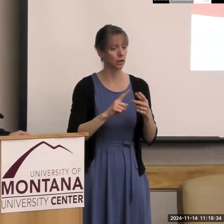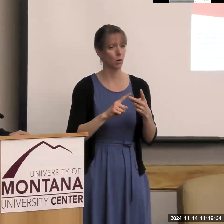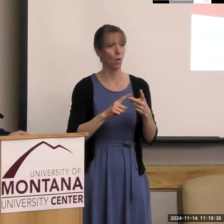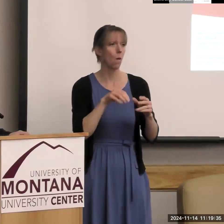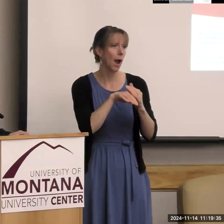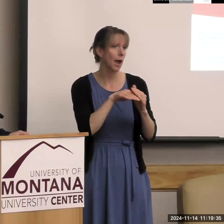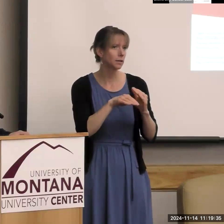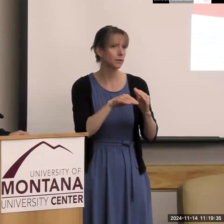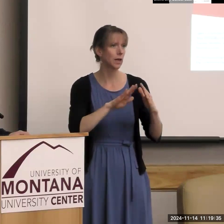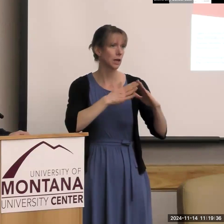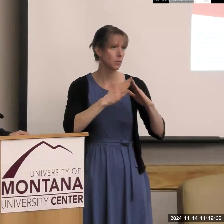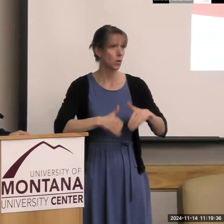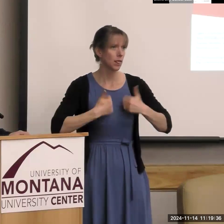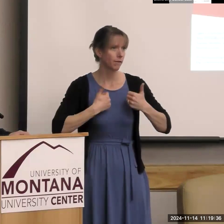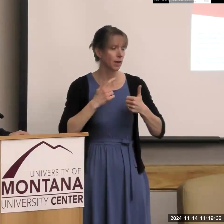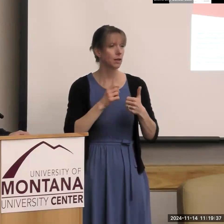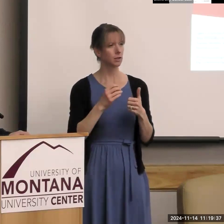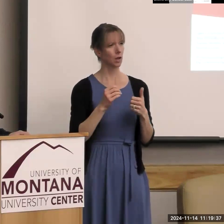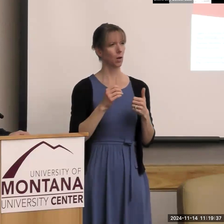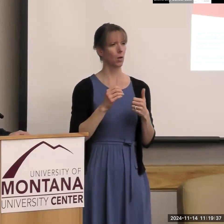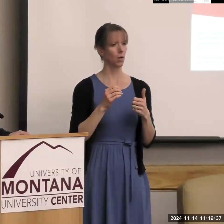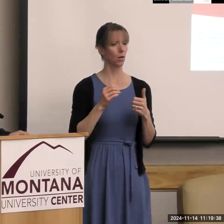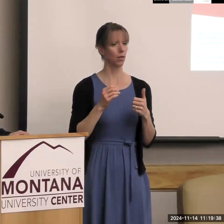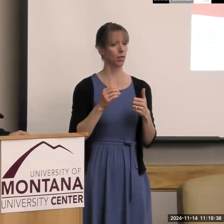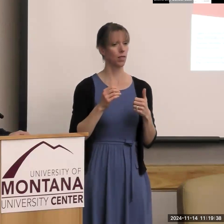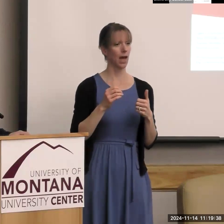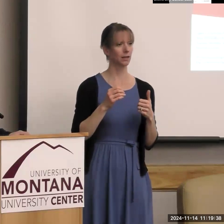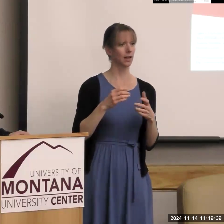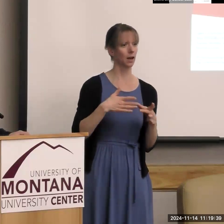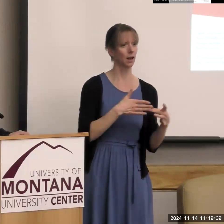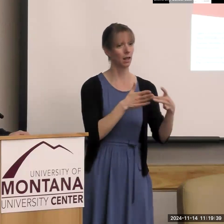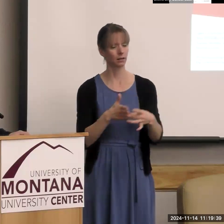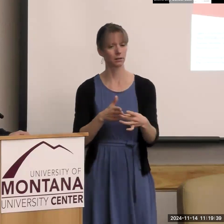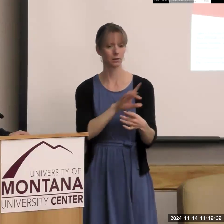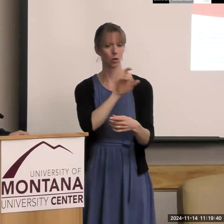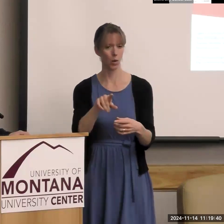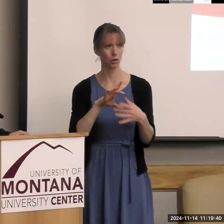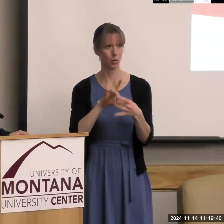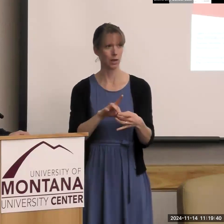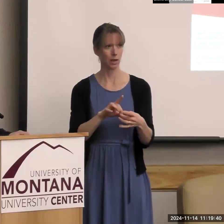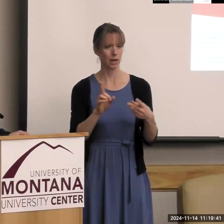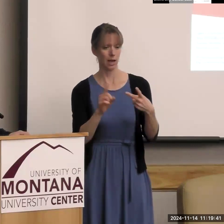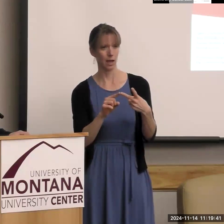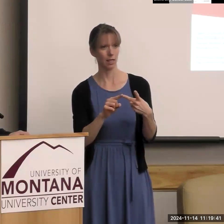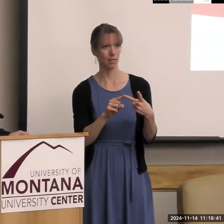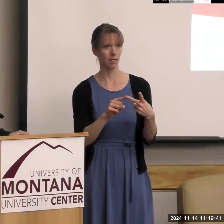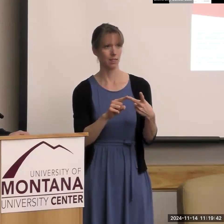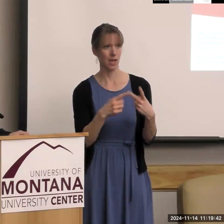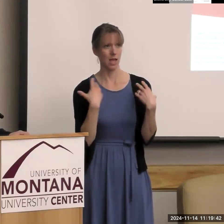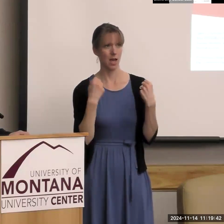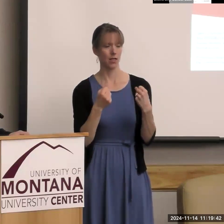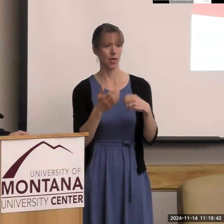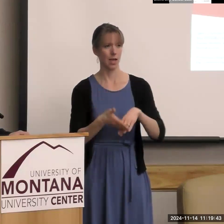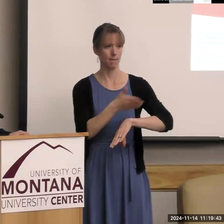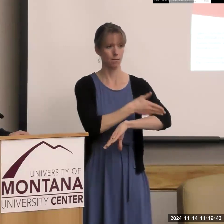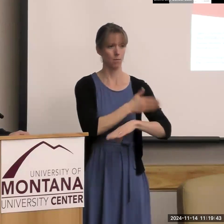to community living. And so then that leads into my question about health improvement plans